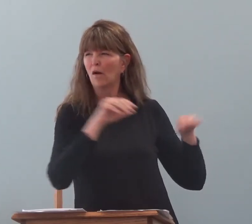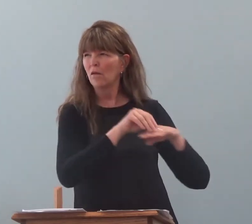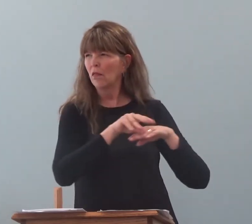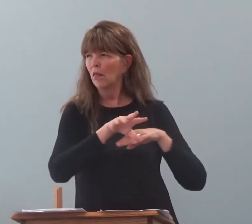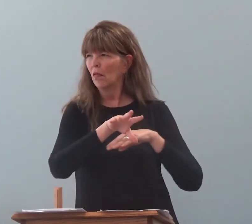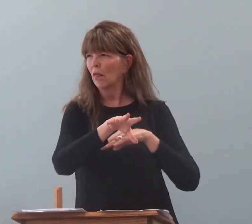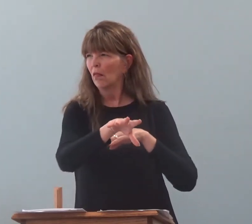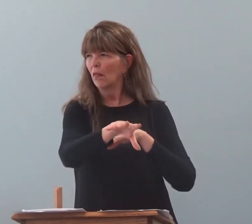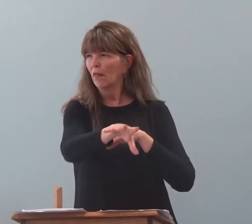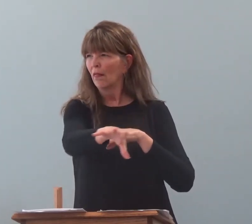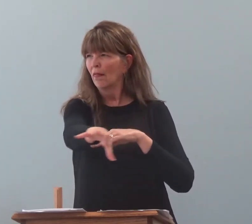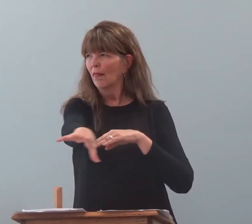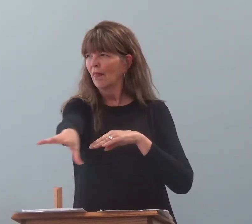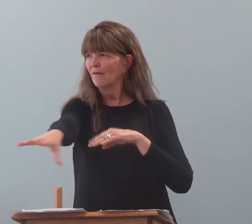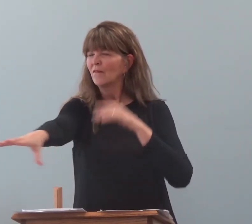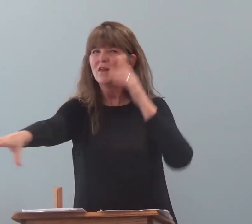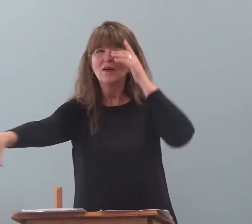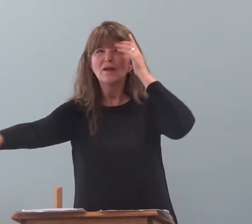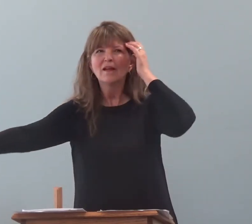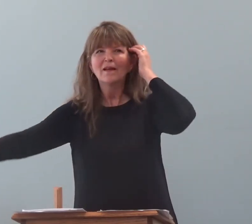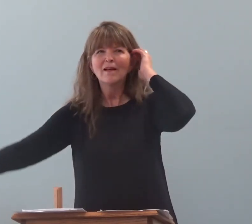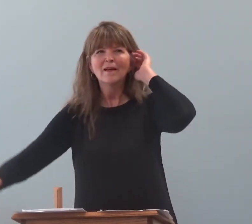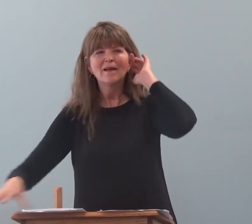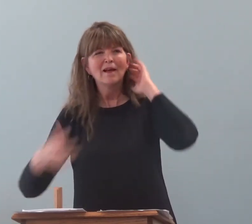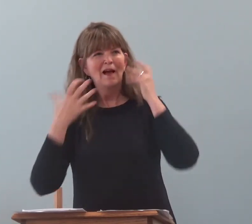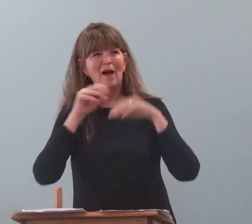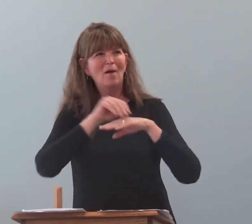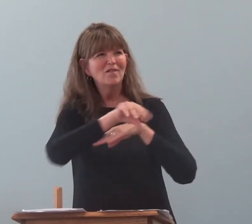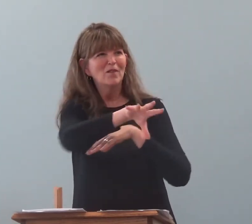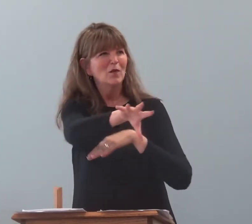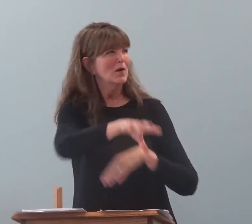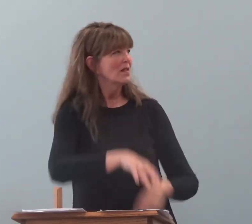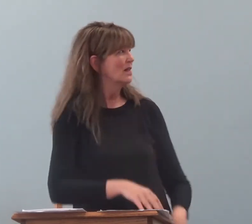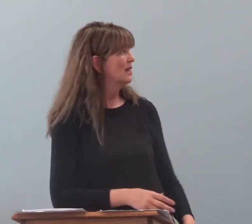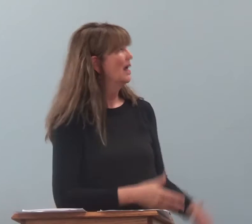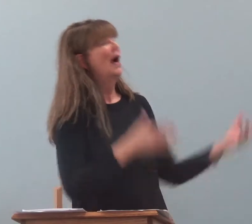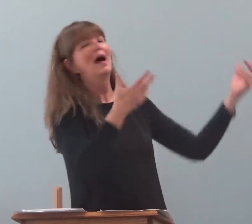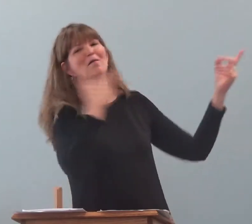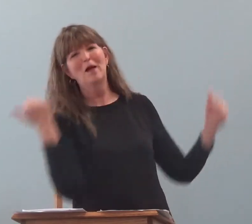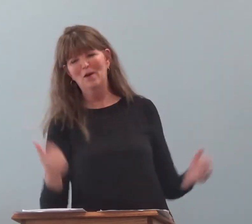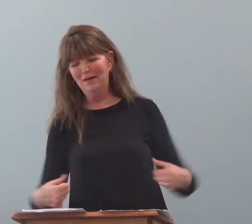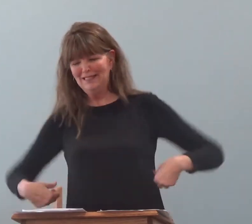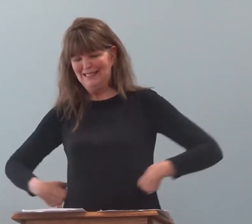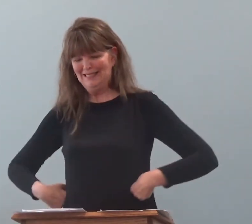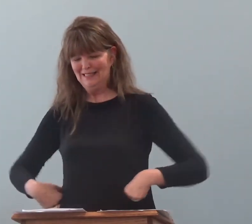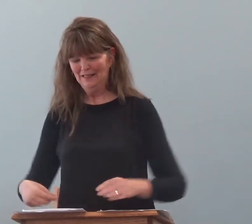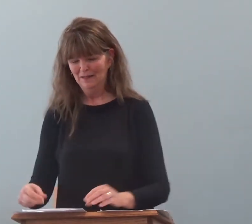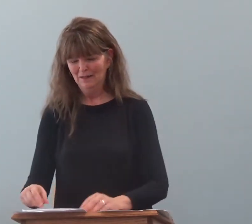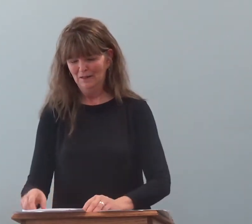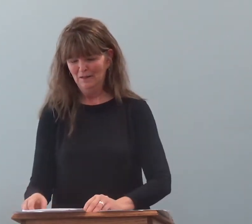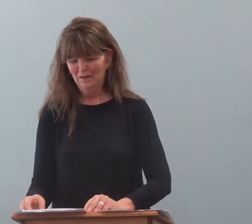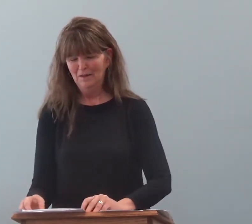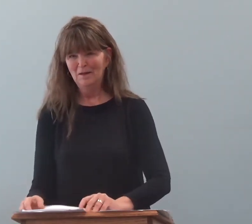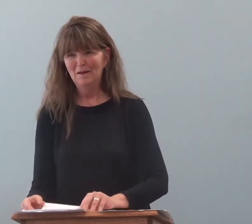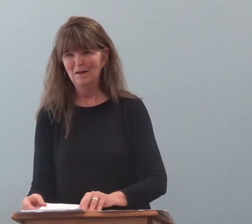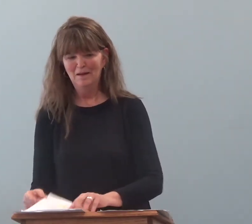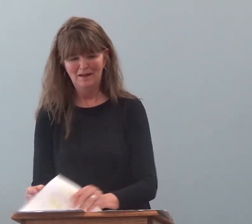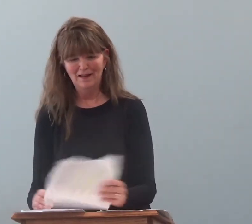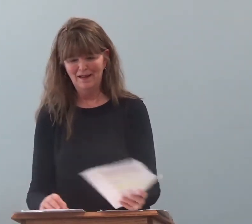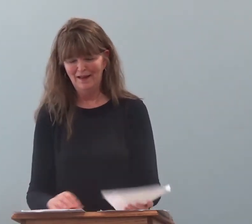to be looking at Eeyore the whole time. We'll get that negative is going to come from the PowerPoint right to us. Ah, there's Winnie the Pooh.